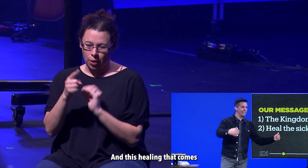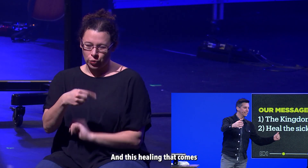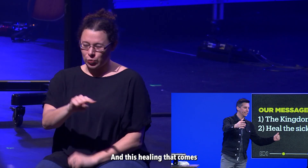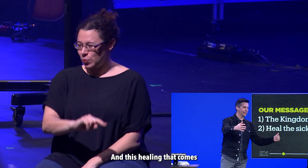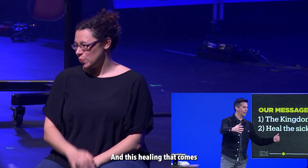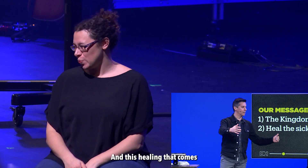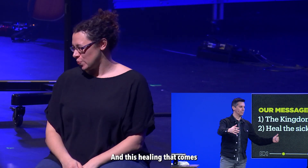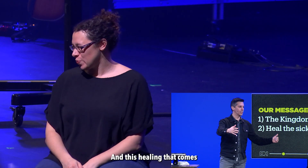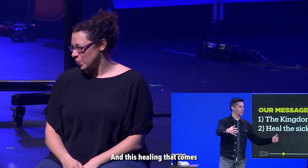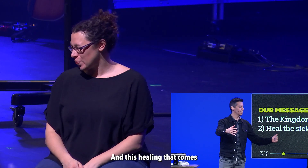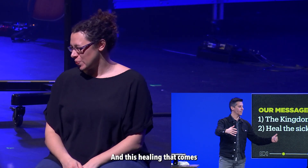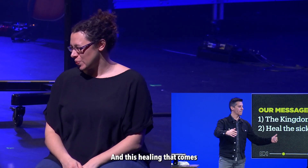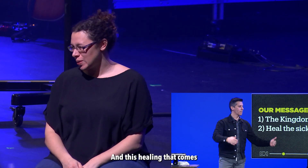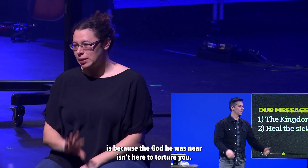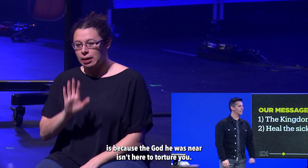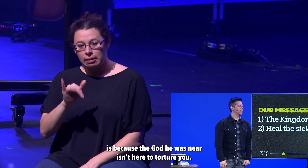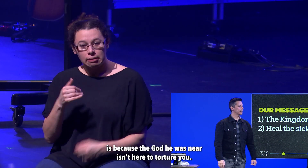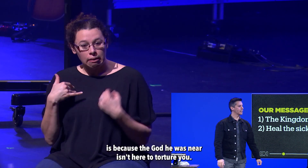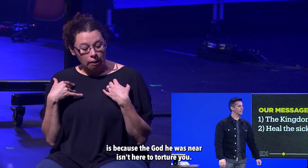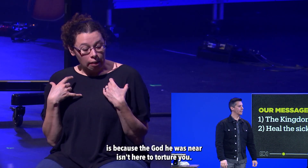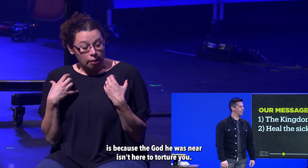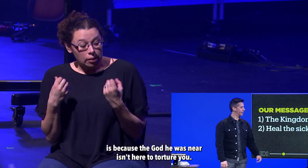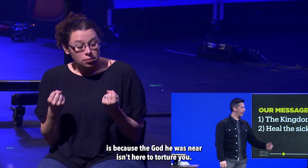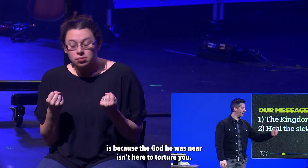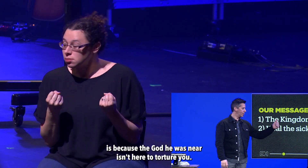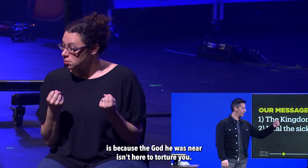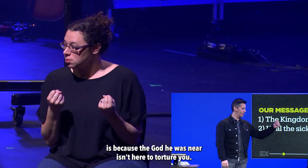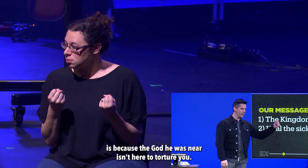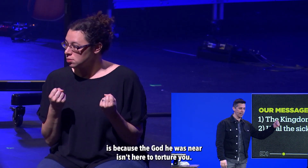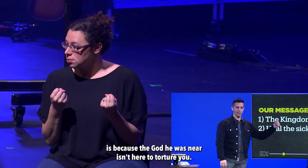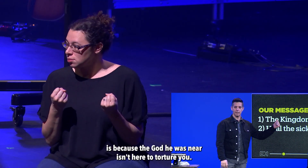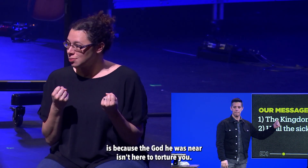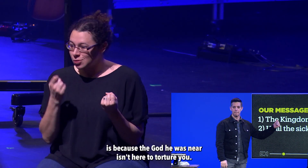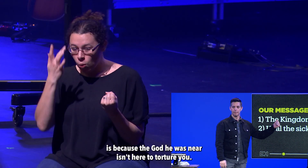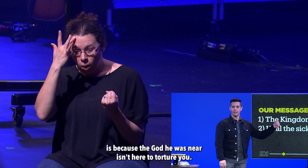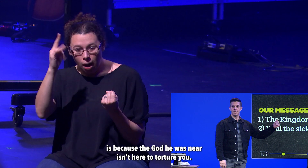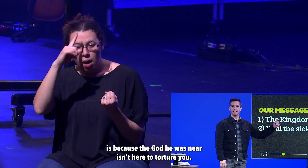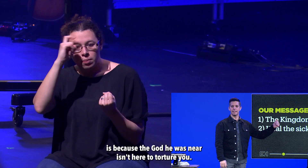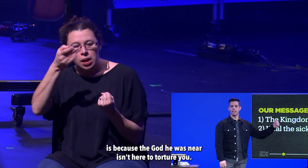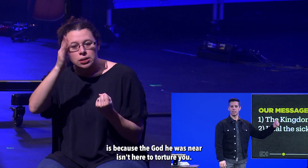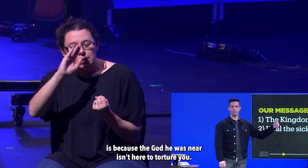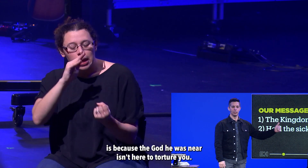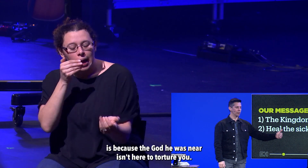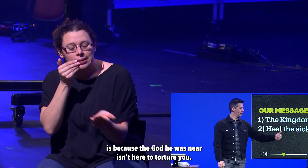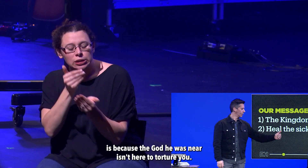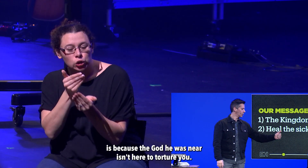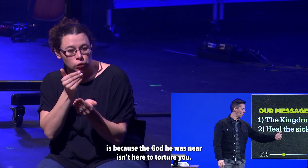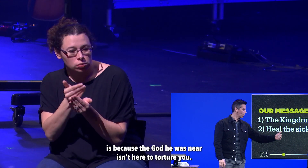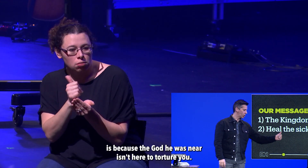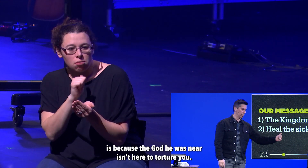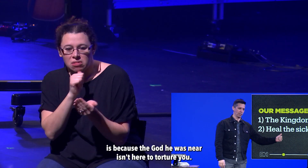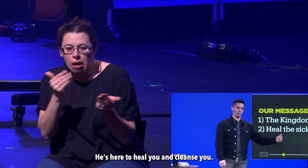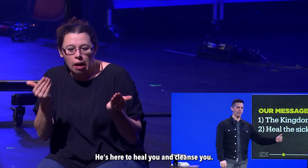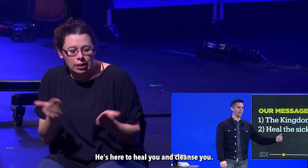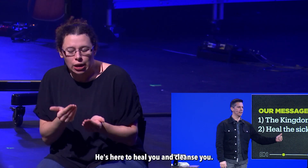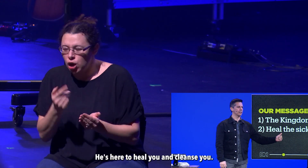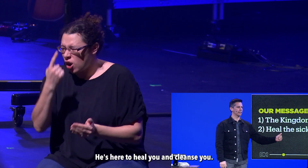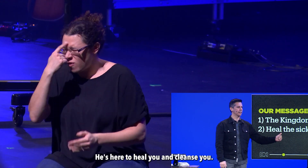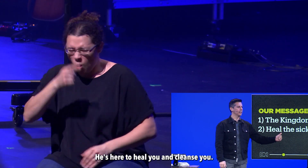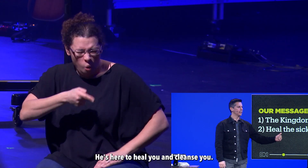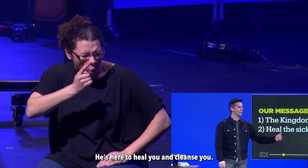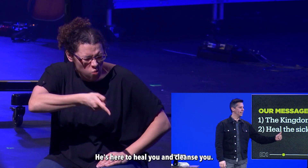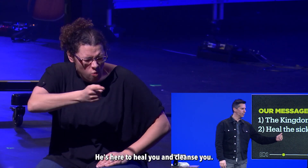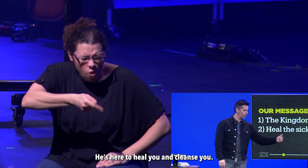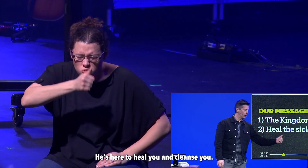And this healing that comes is because the God who is near isn't here to torture you. He's here